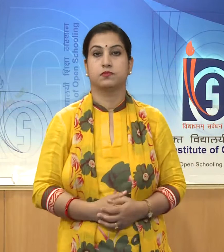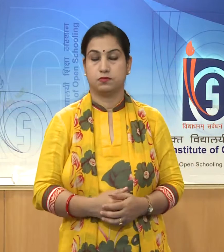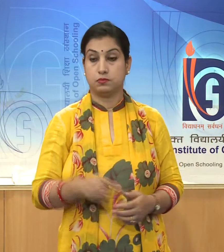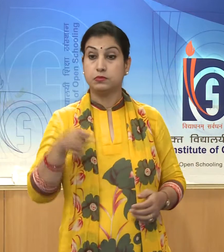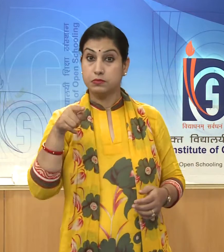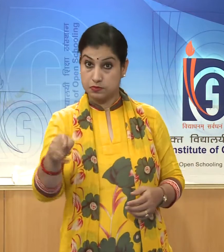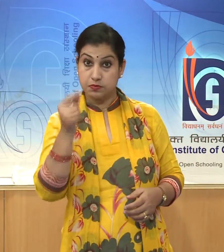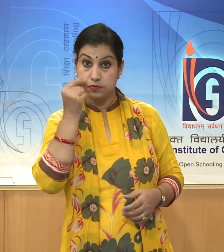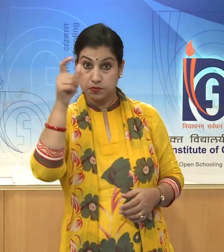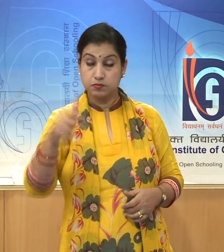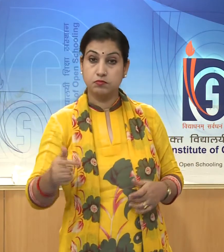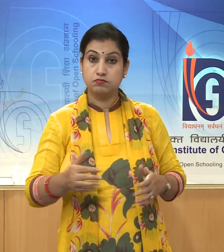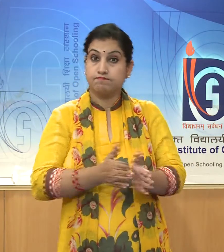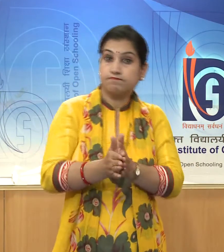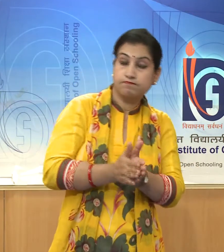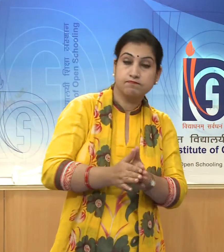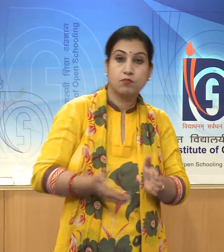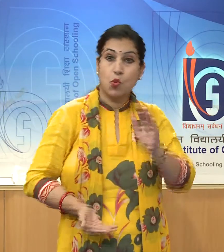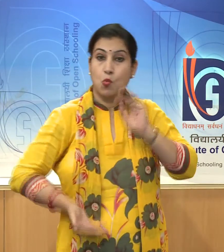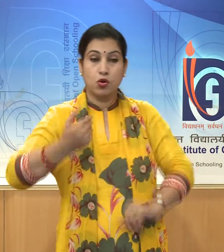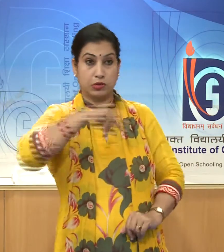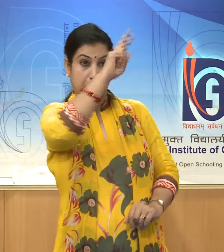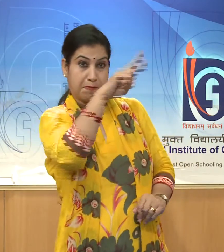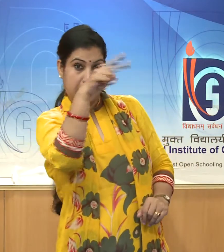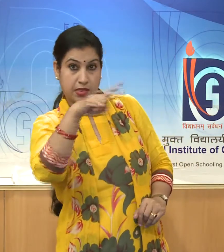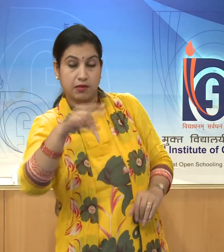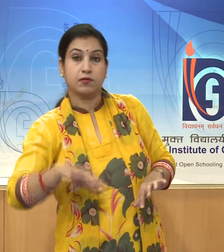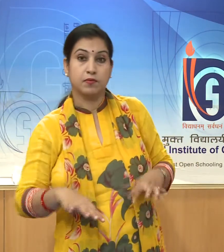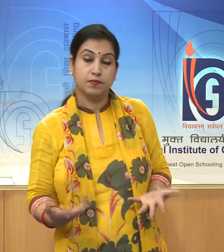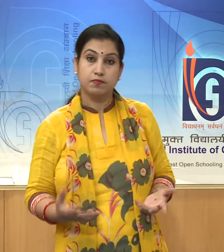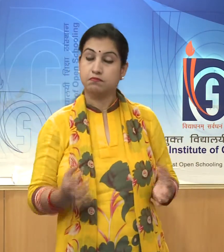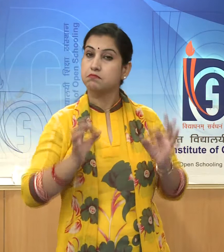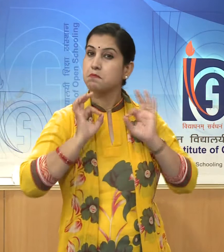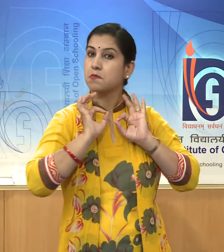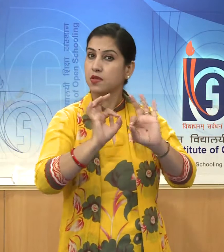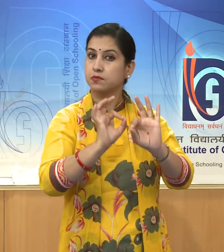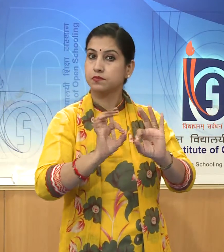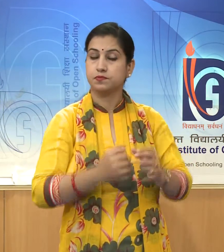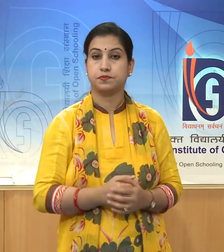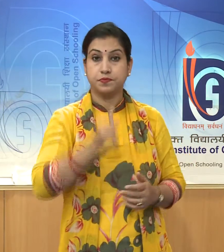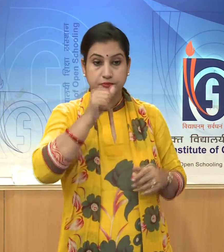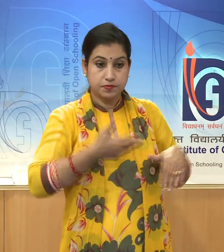He endlessly painted the wonderful water